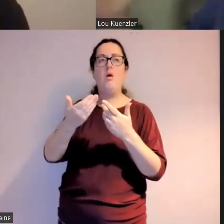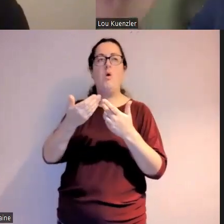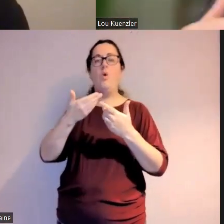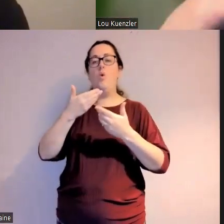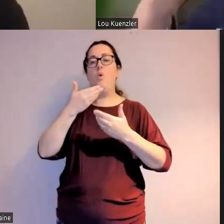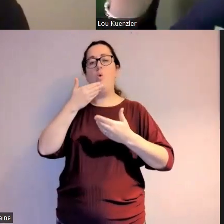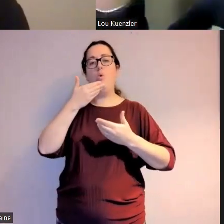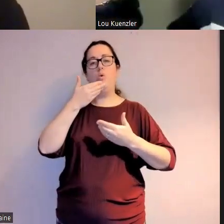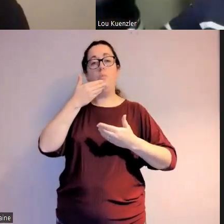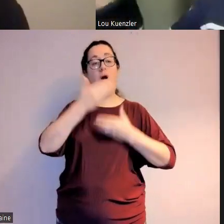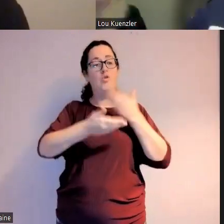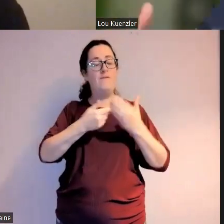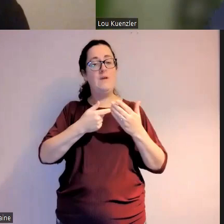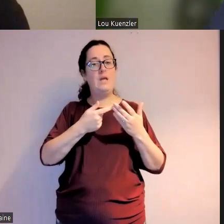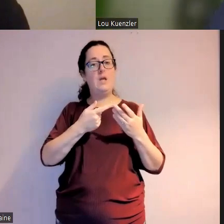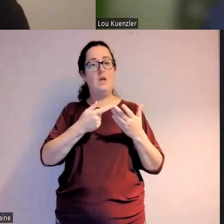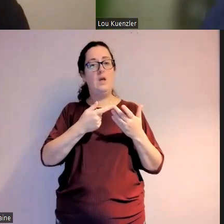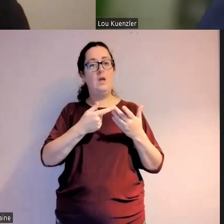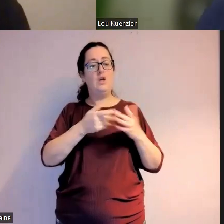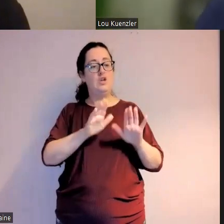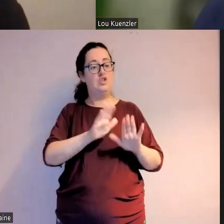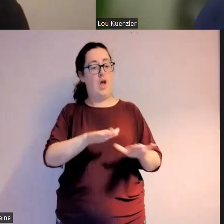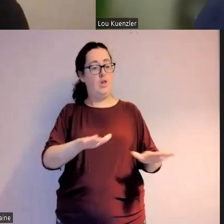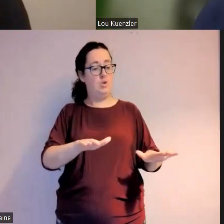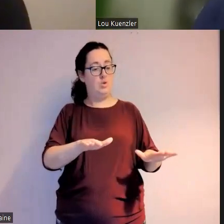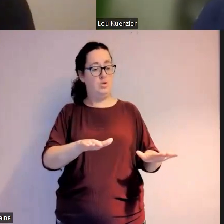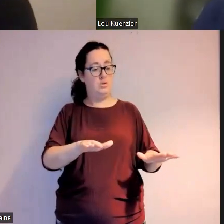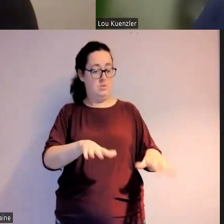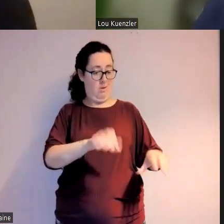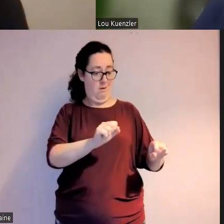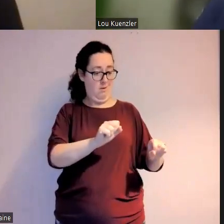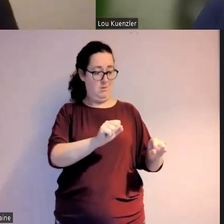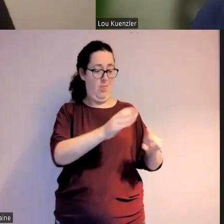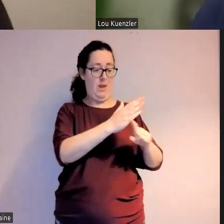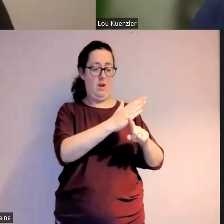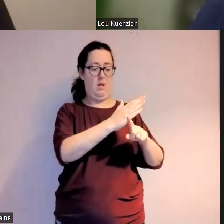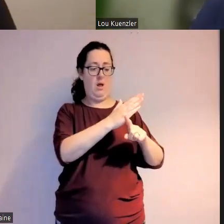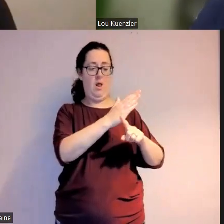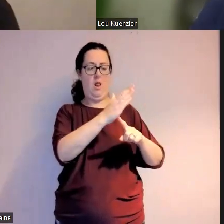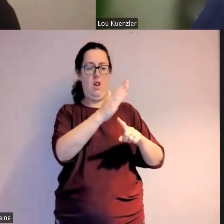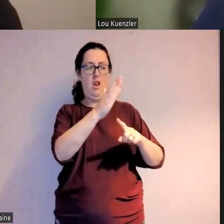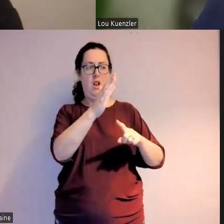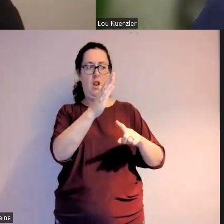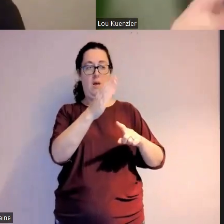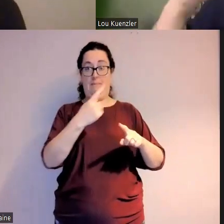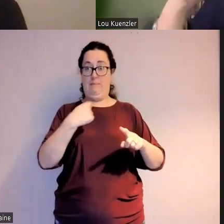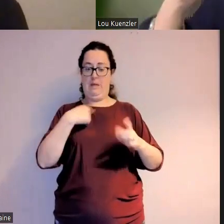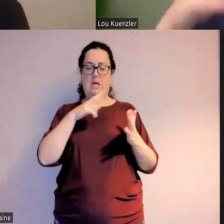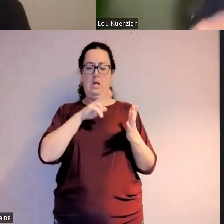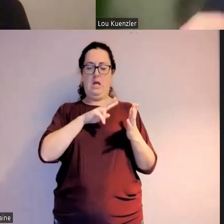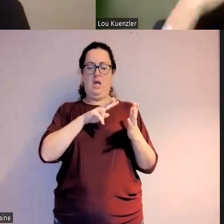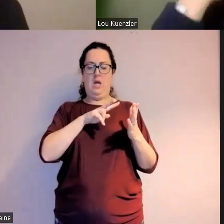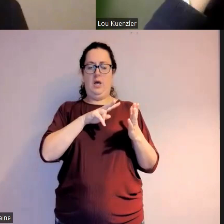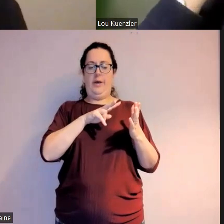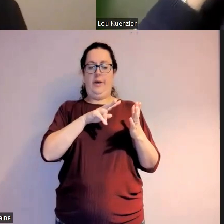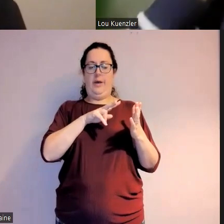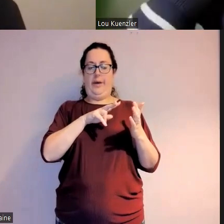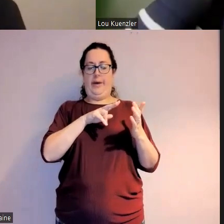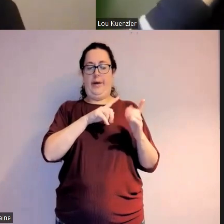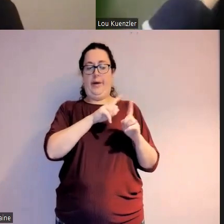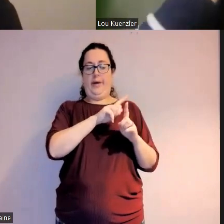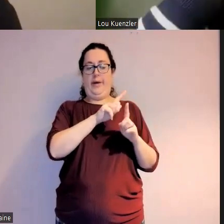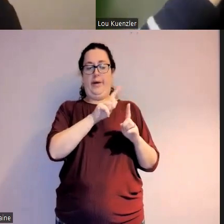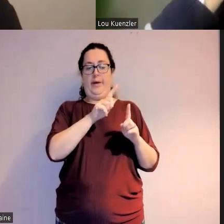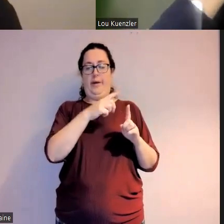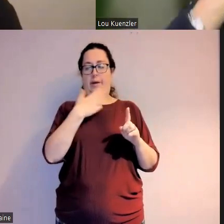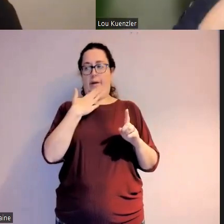with childhood, do you lose interest sometimes as it goes on beyond that? I'm slightly guilty of that, I think, because I love just that